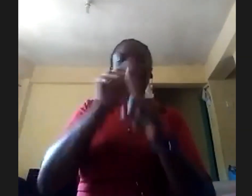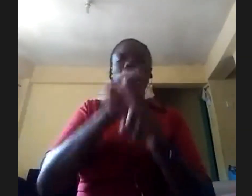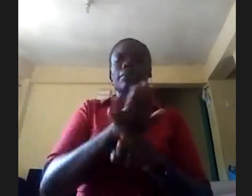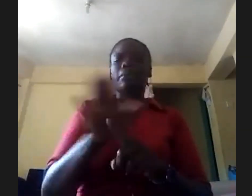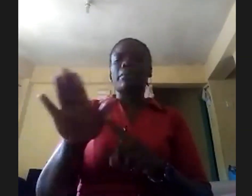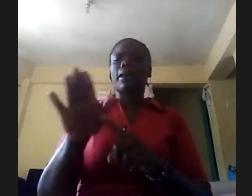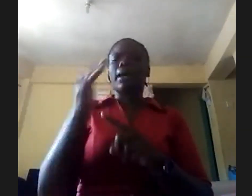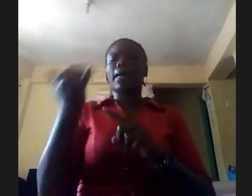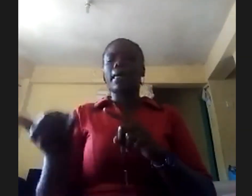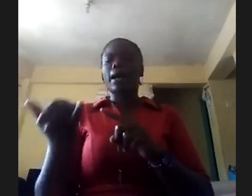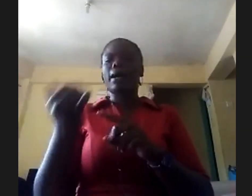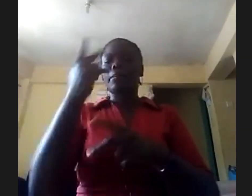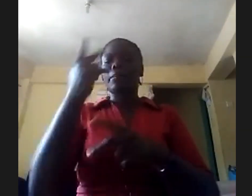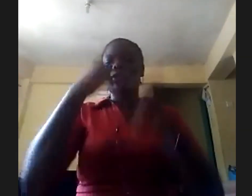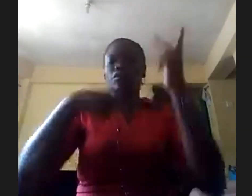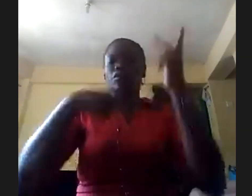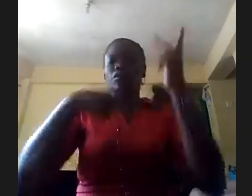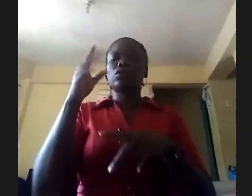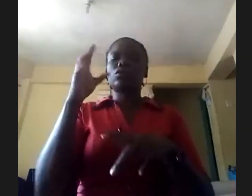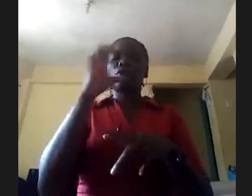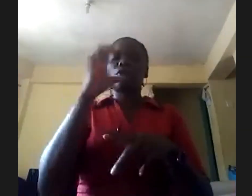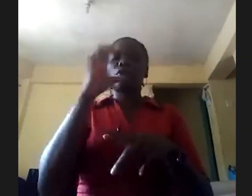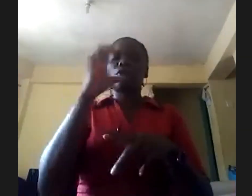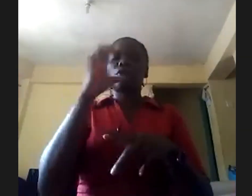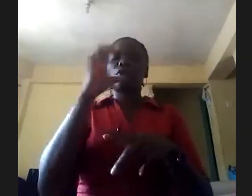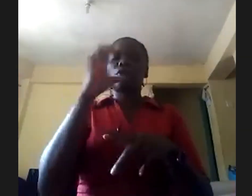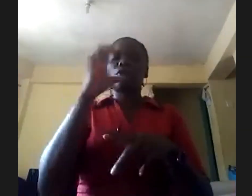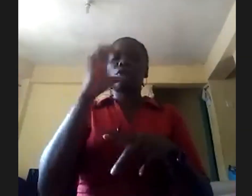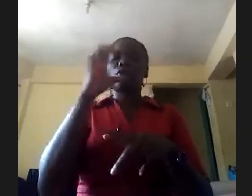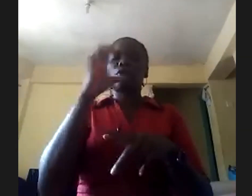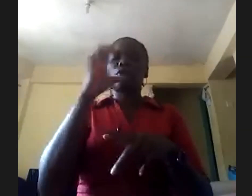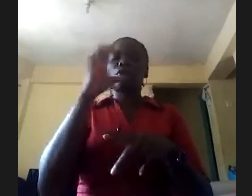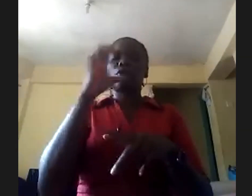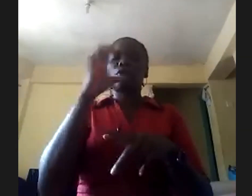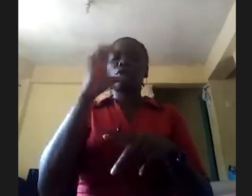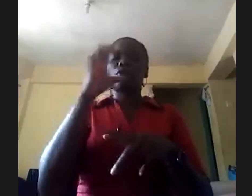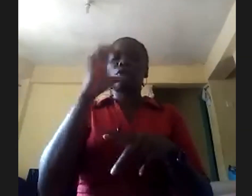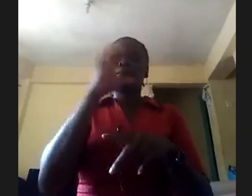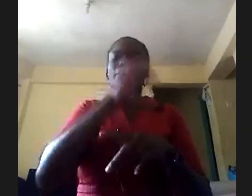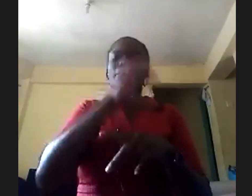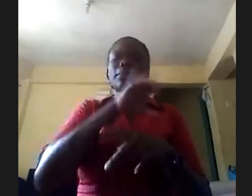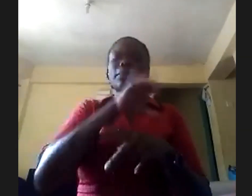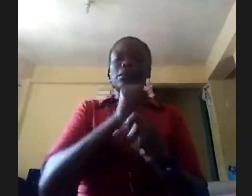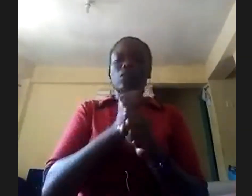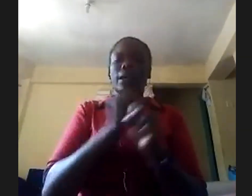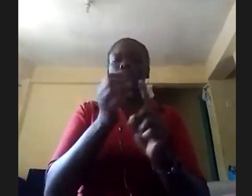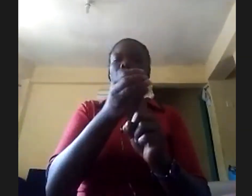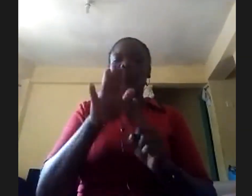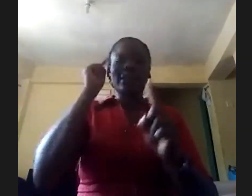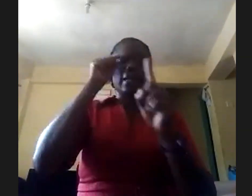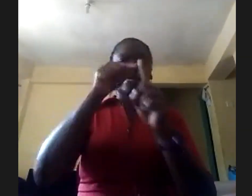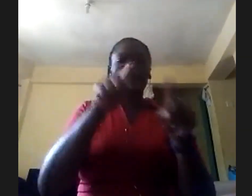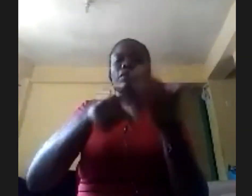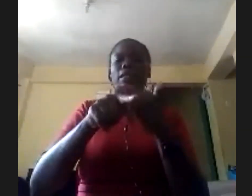example, you miss work, not able to meet your targets that I said. You can also find yourself involved in criminal activities.